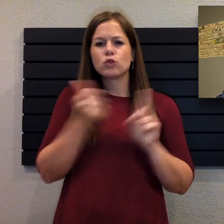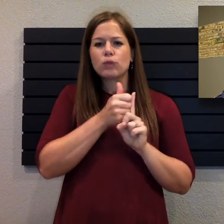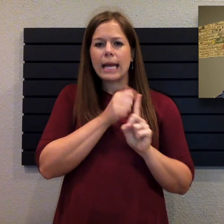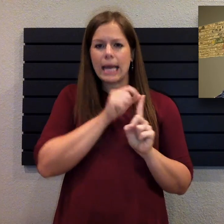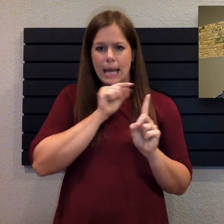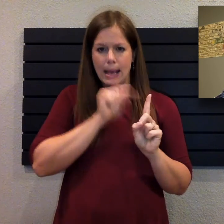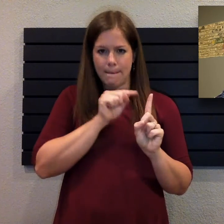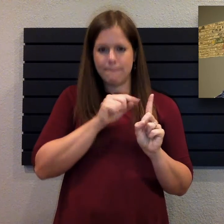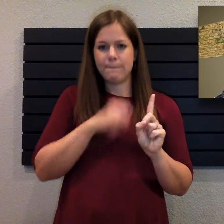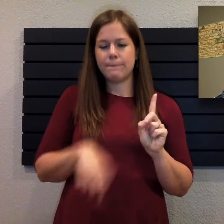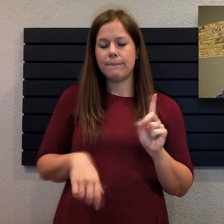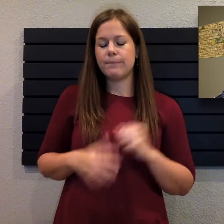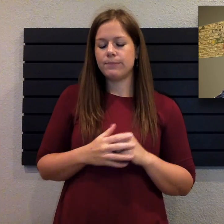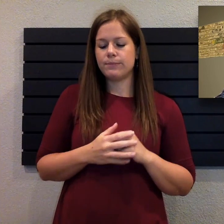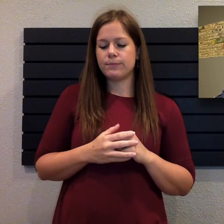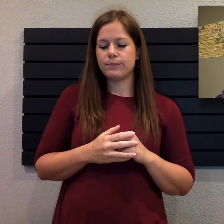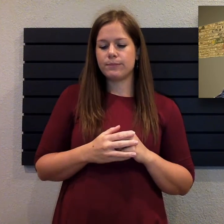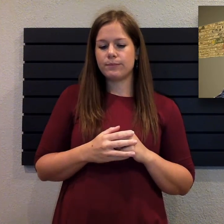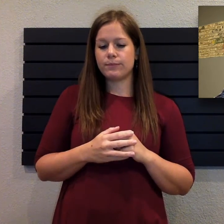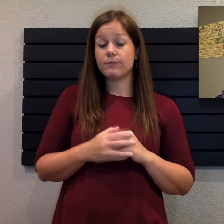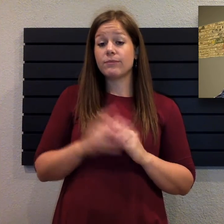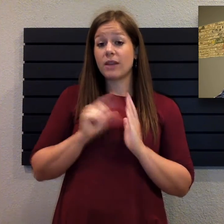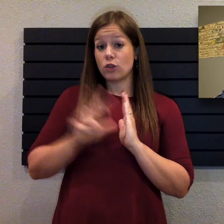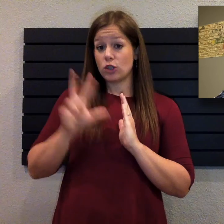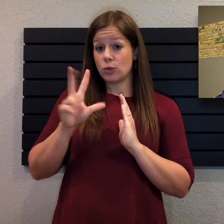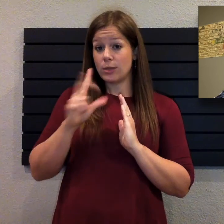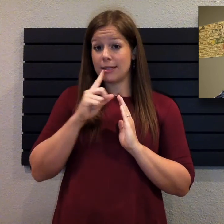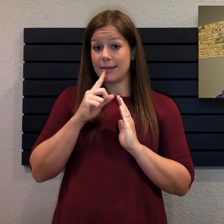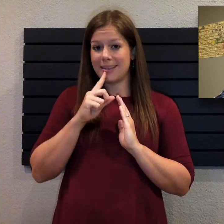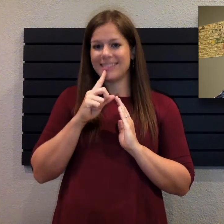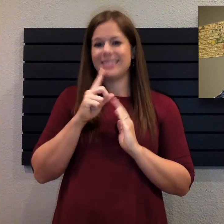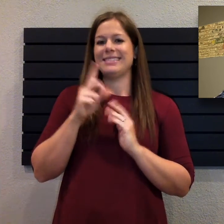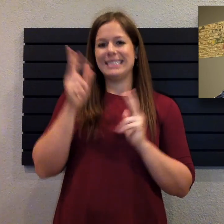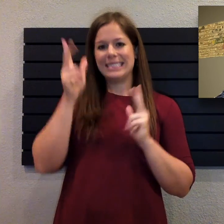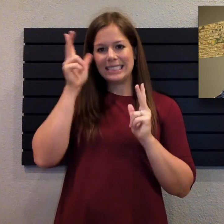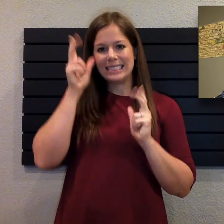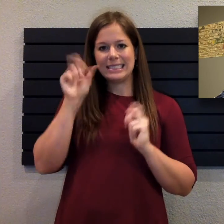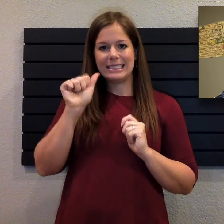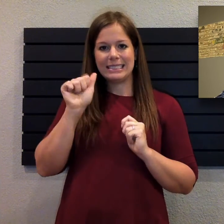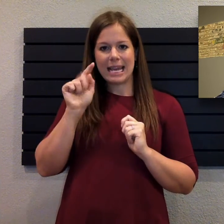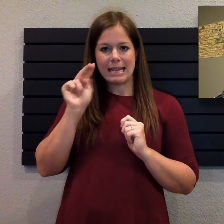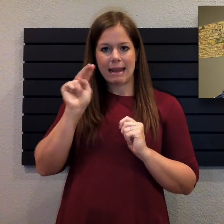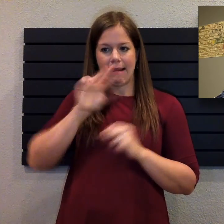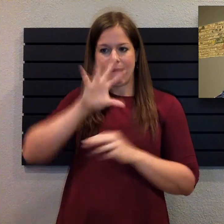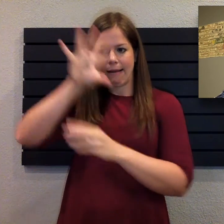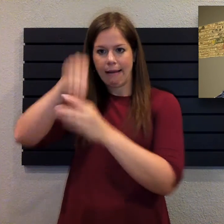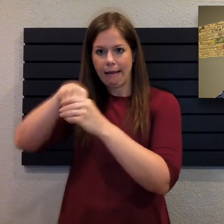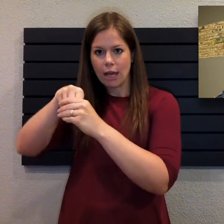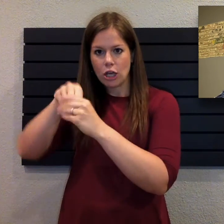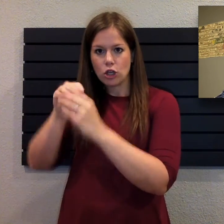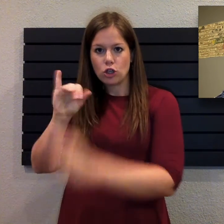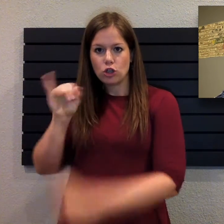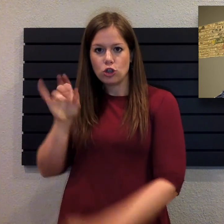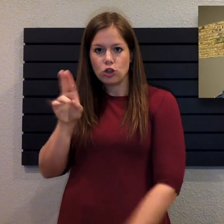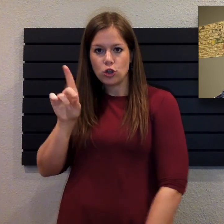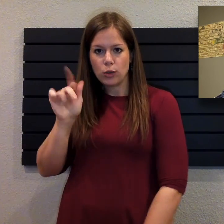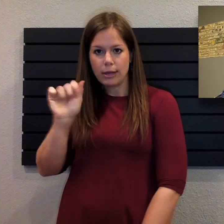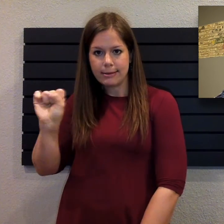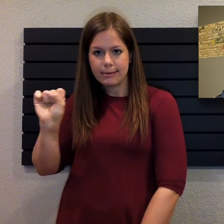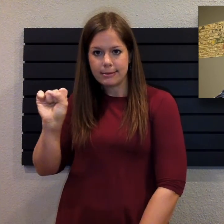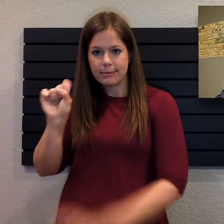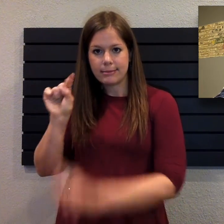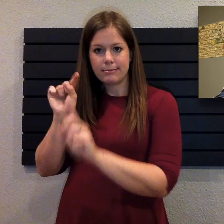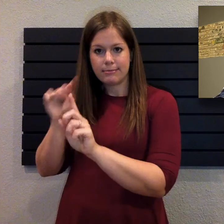so corrupt and they were so hateful. And then, of course, verse 3, and Satan entered into Judas. That's the beginning right there of the